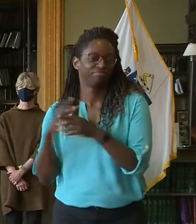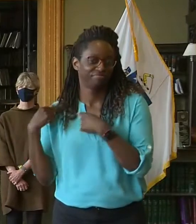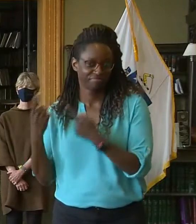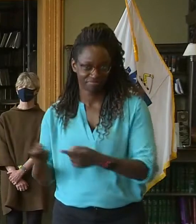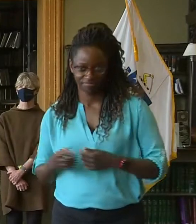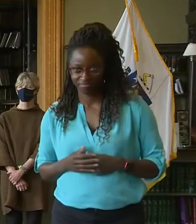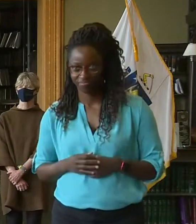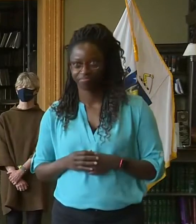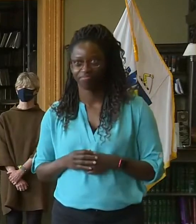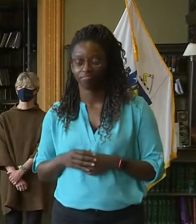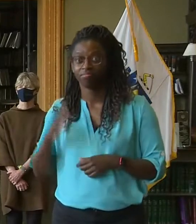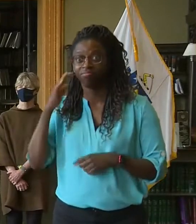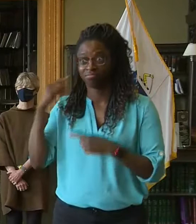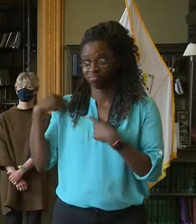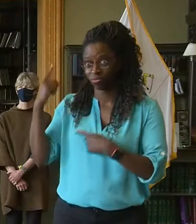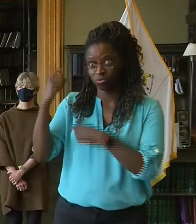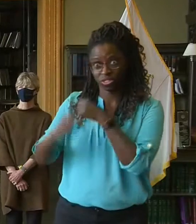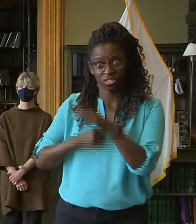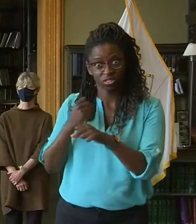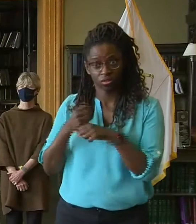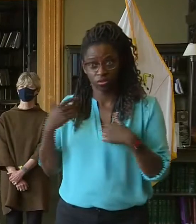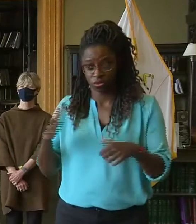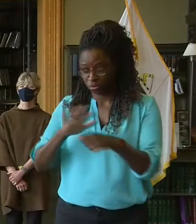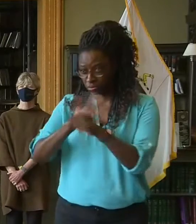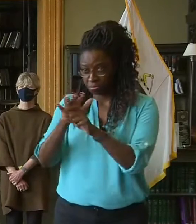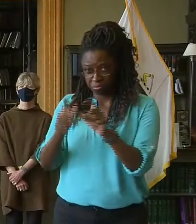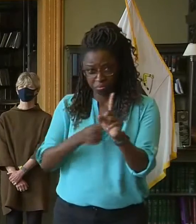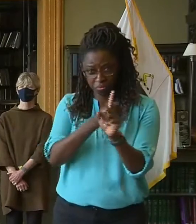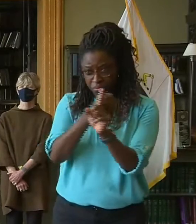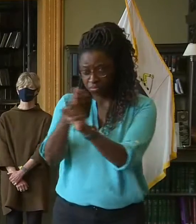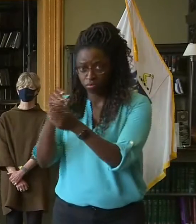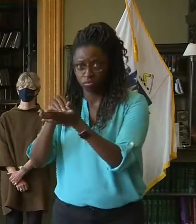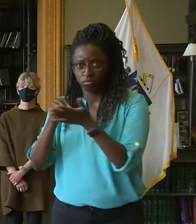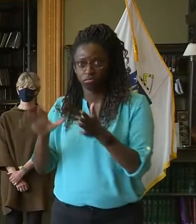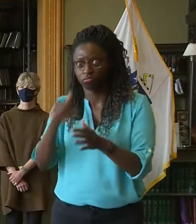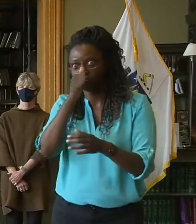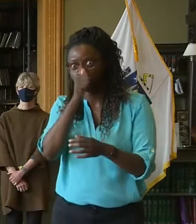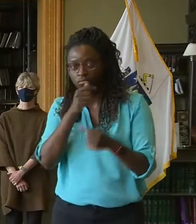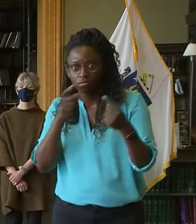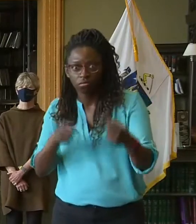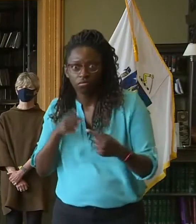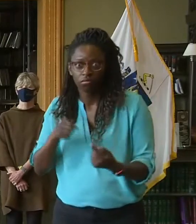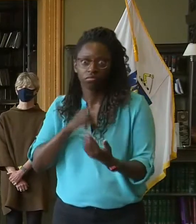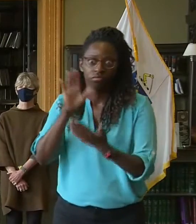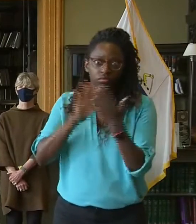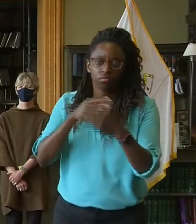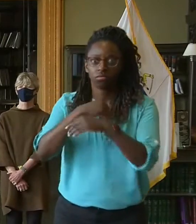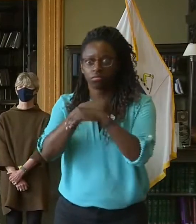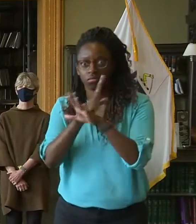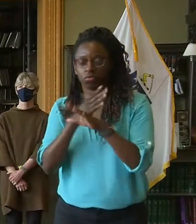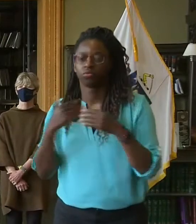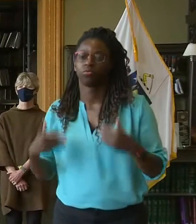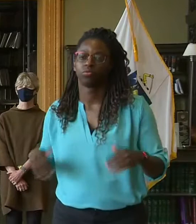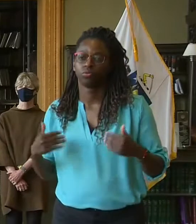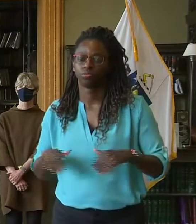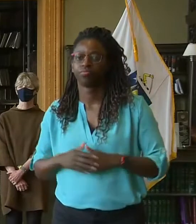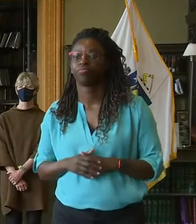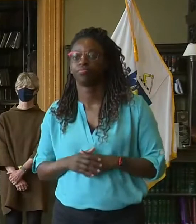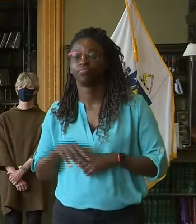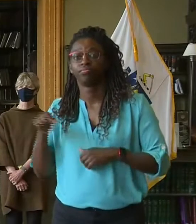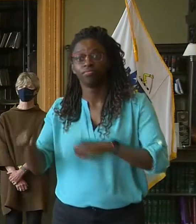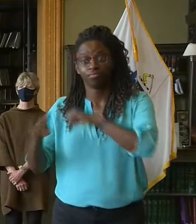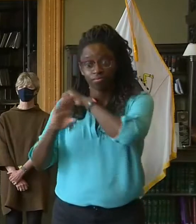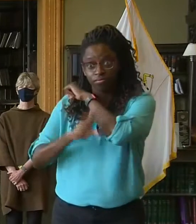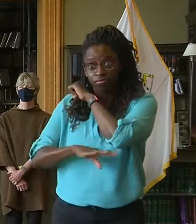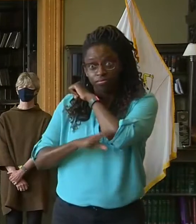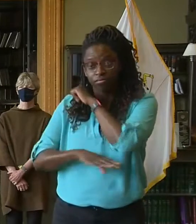been especially difficult. But thankfully, the next school year will bring our students back to the classrooms, and in the